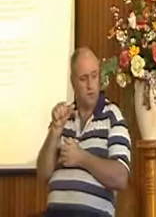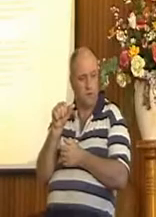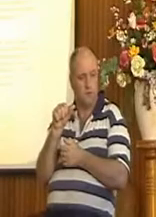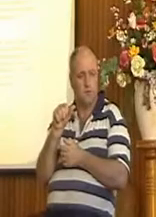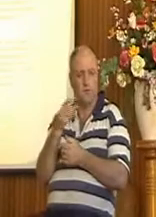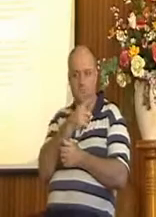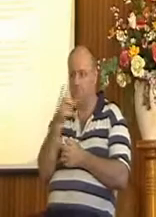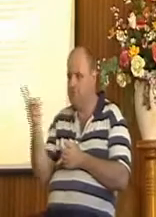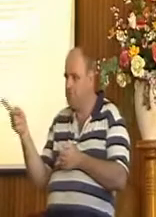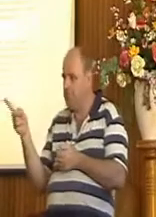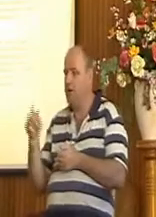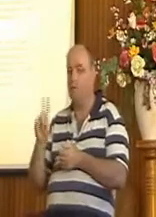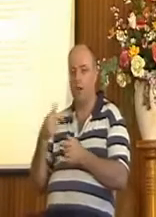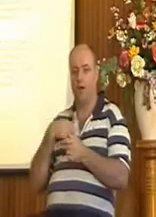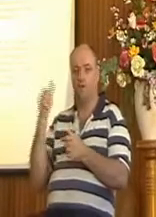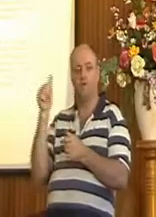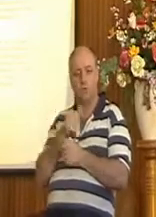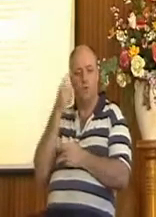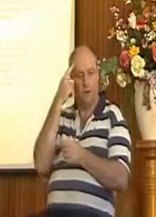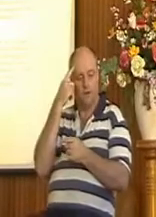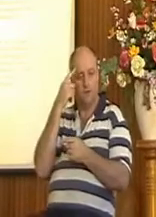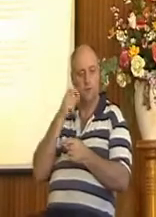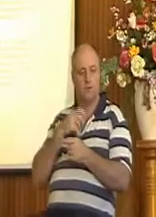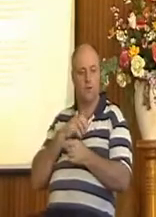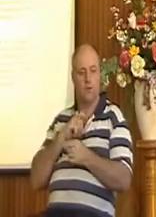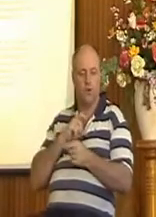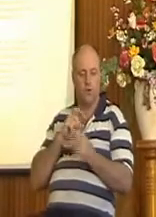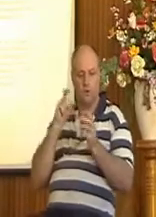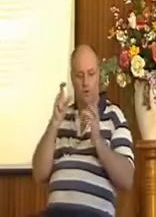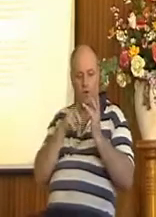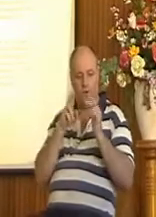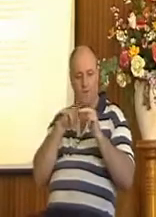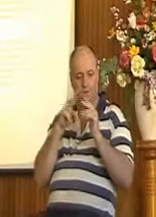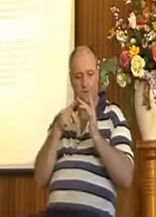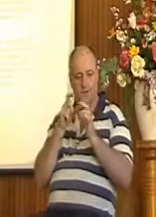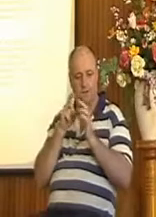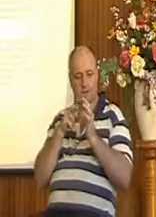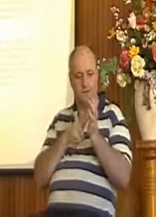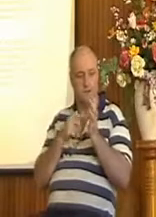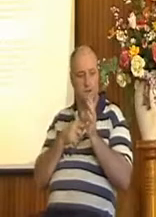which the facts will allow. And therefore, I am confident. And